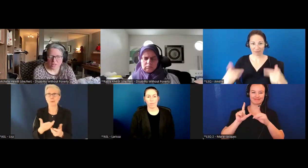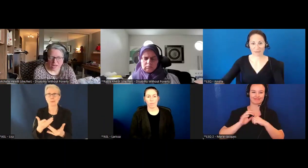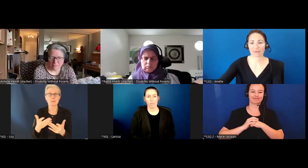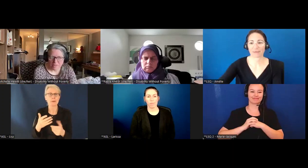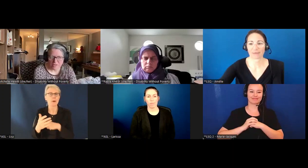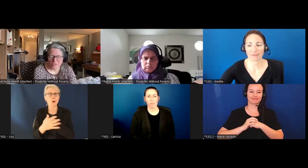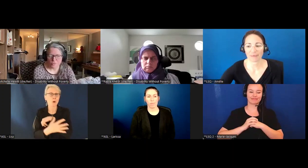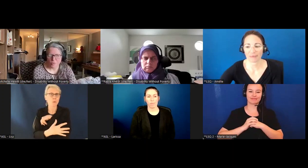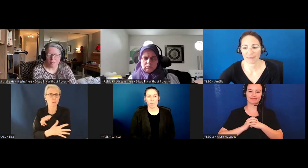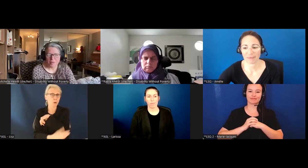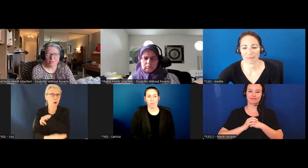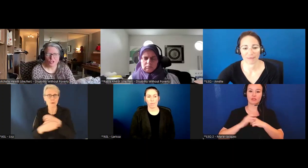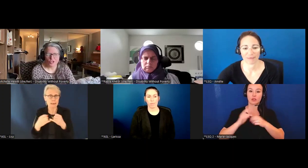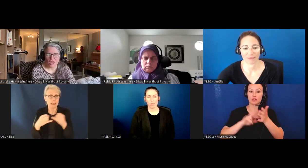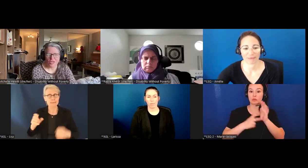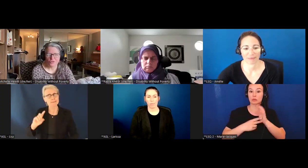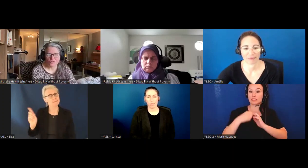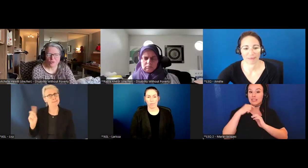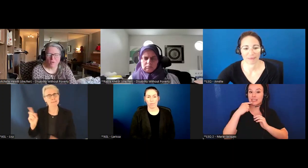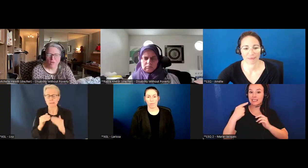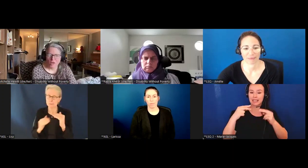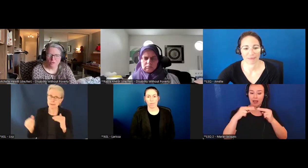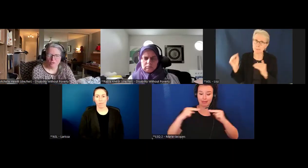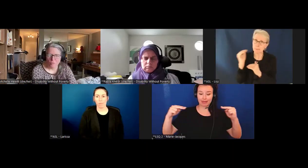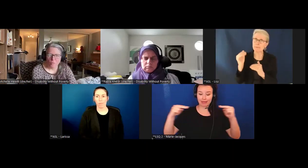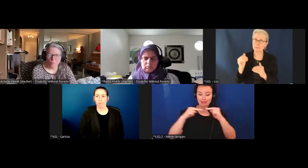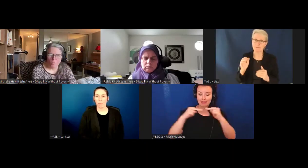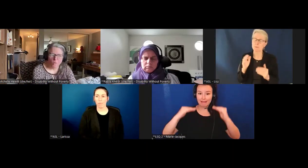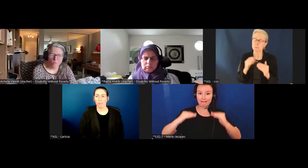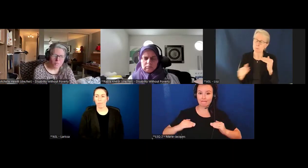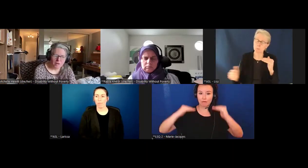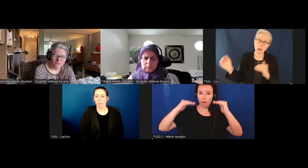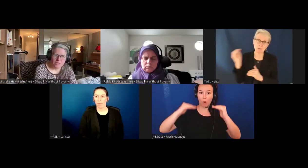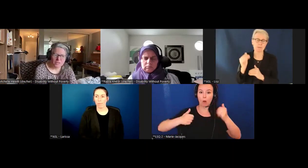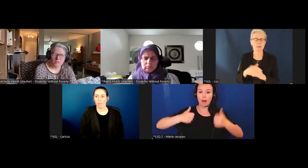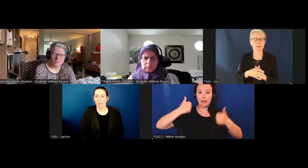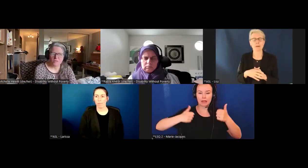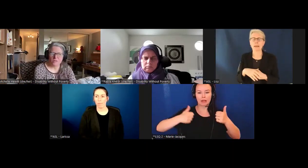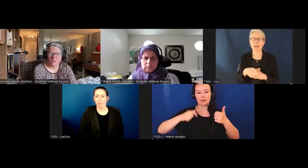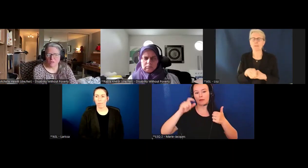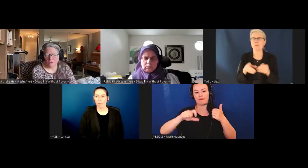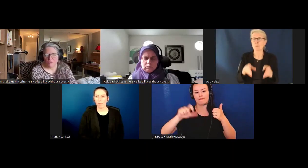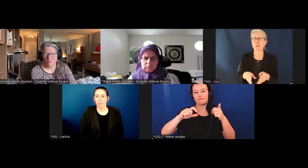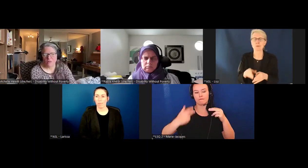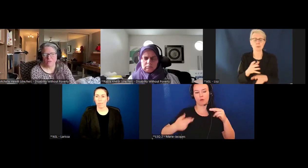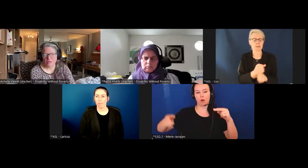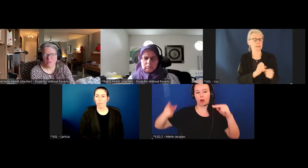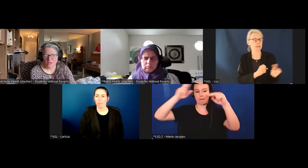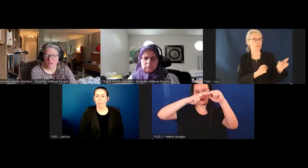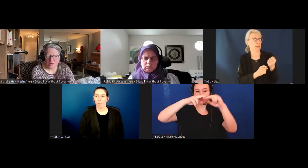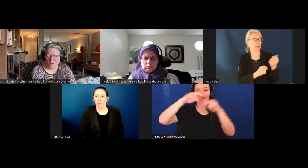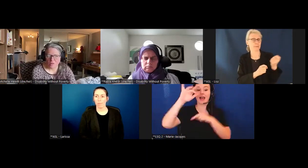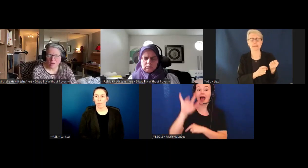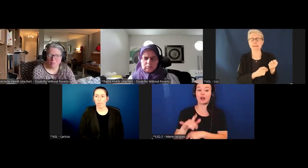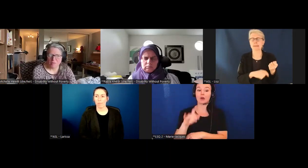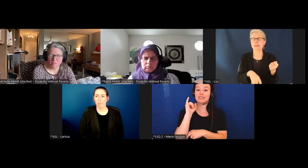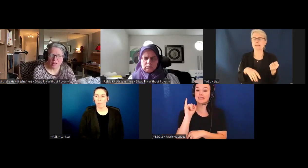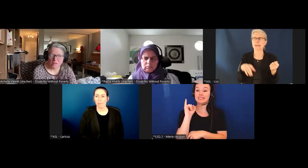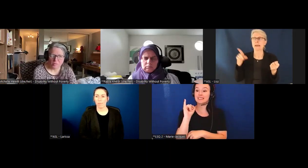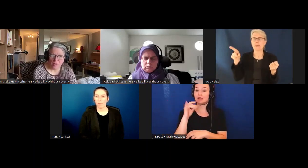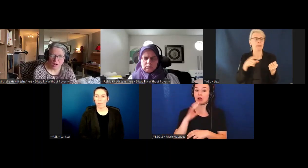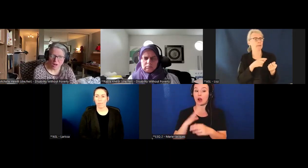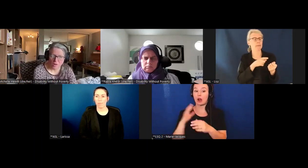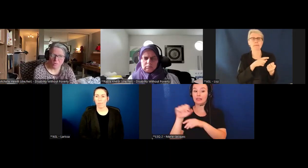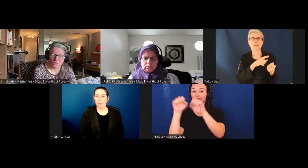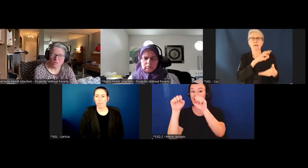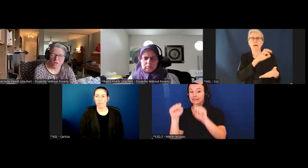poverty line, because when people change from one benefit system to the other, or when things get taken away, people end